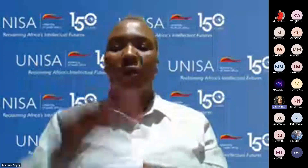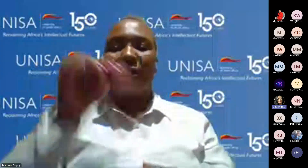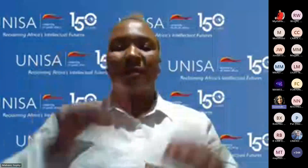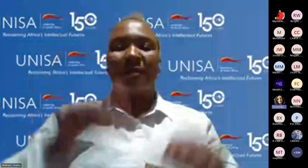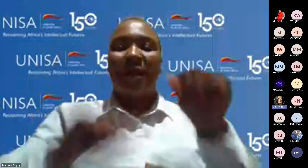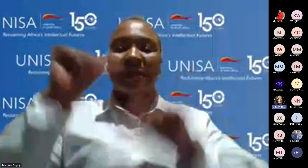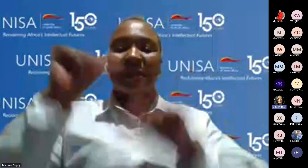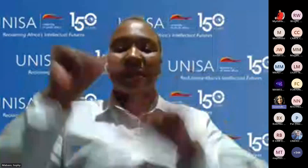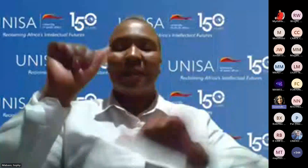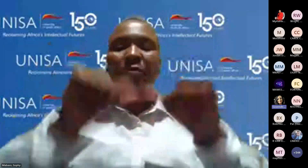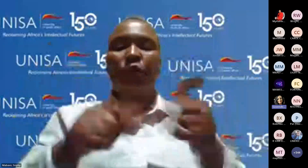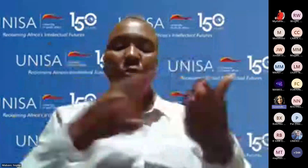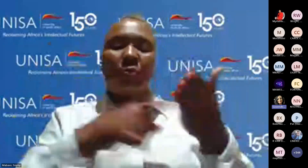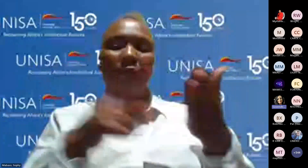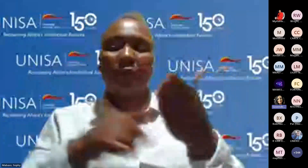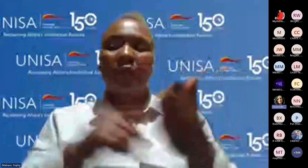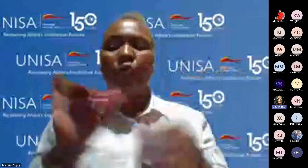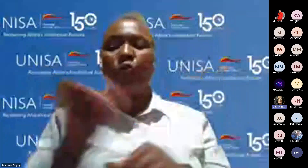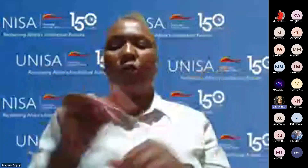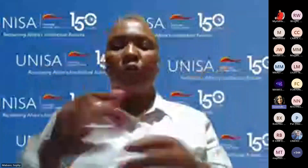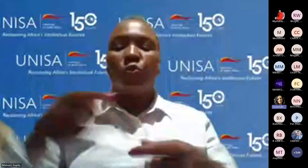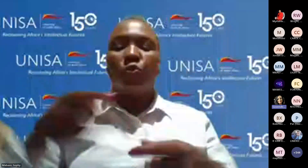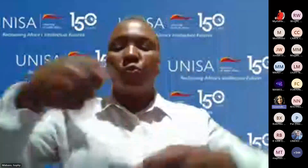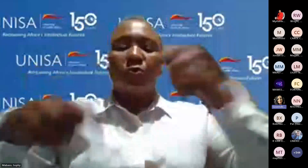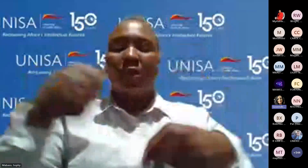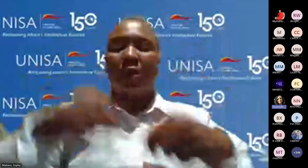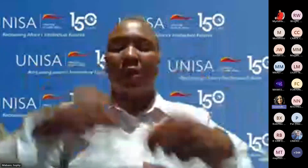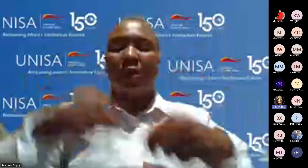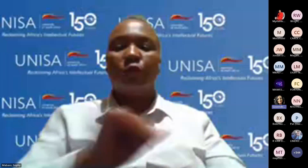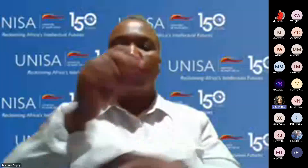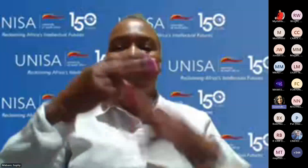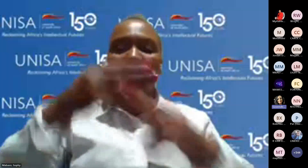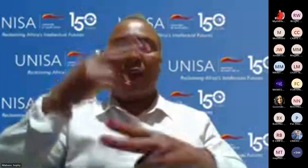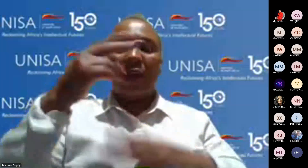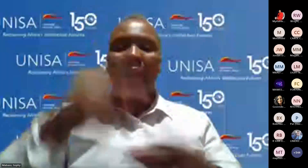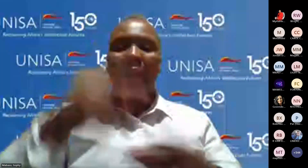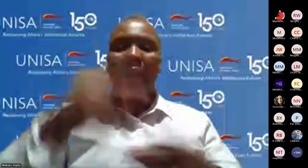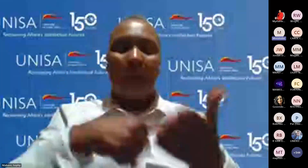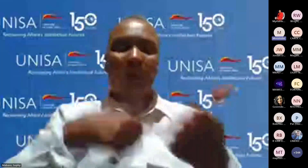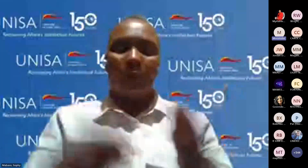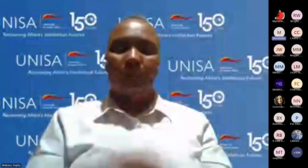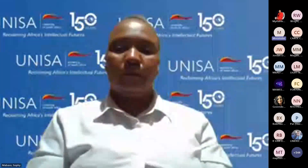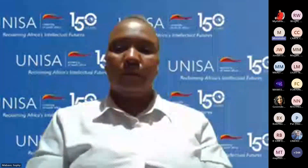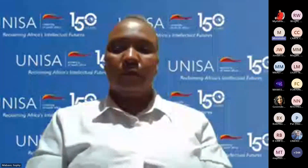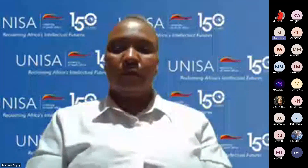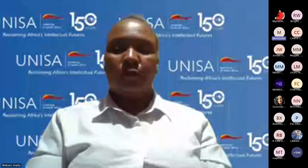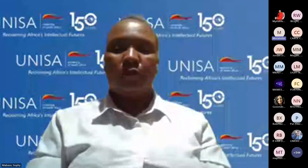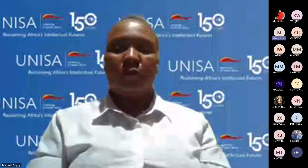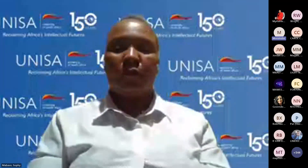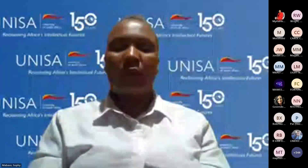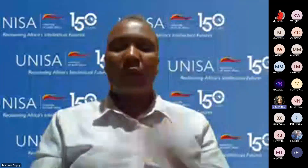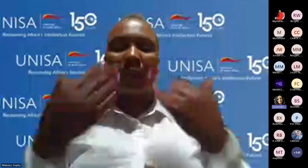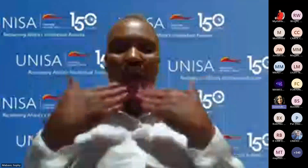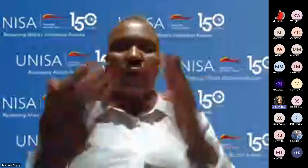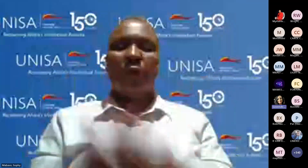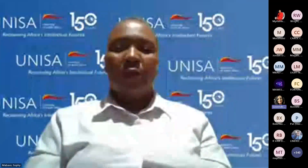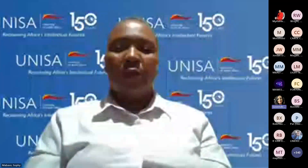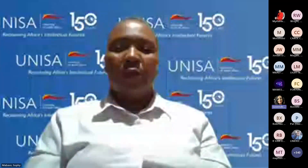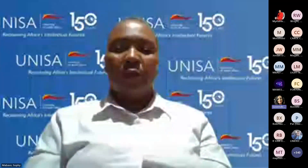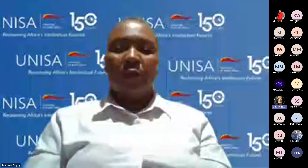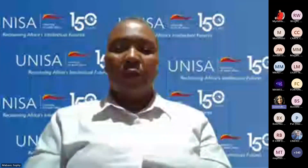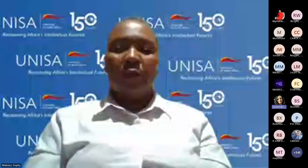graded and which will contribute to your final mark. Okay, thank you, ma'am.